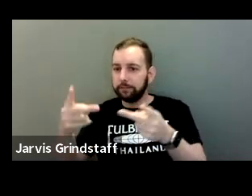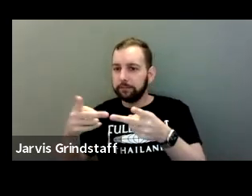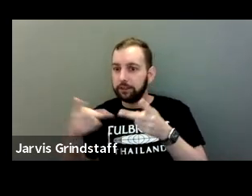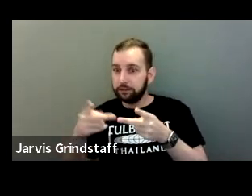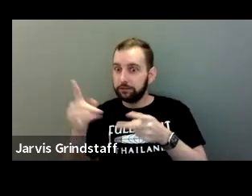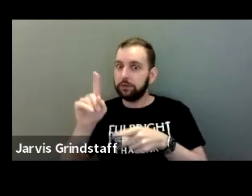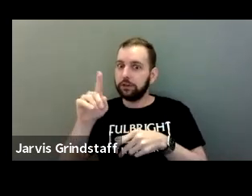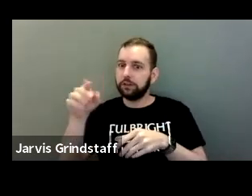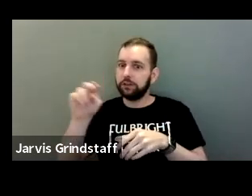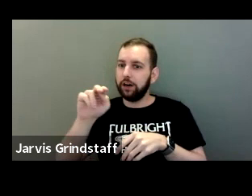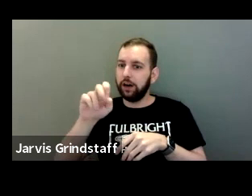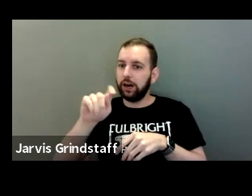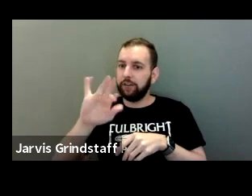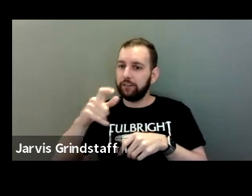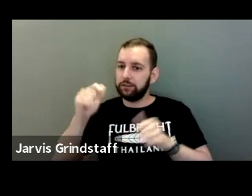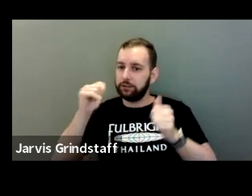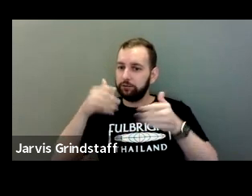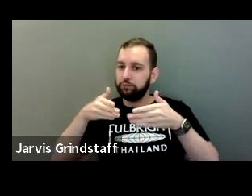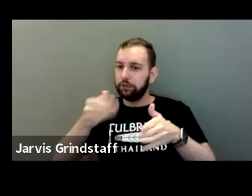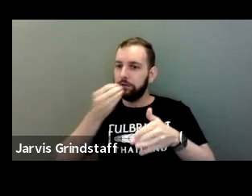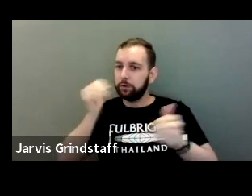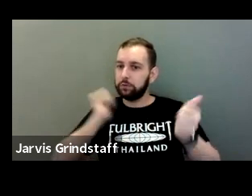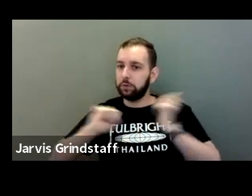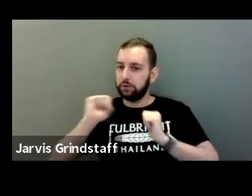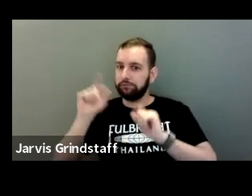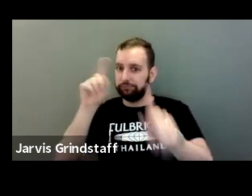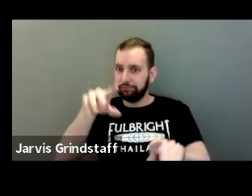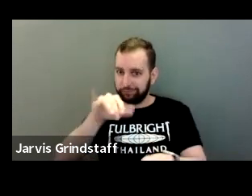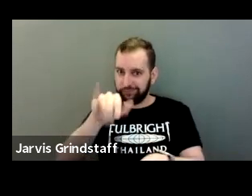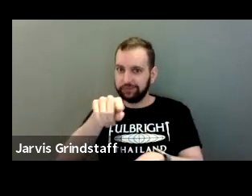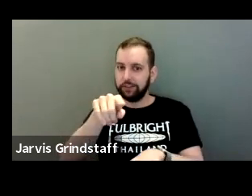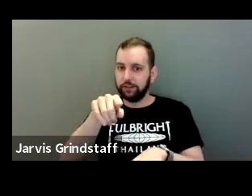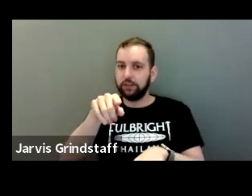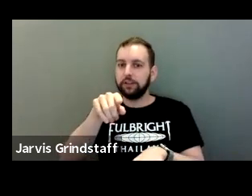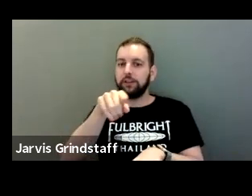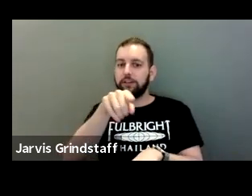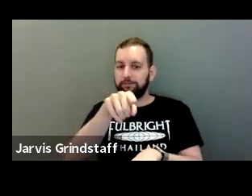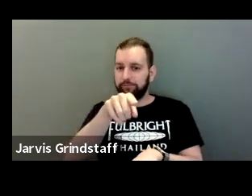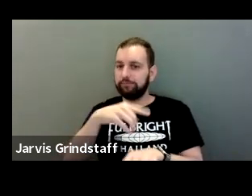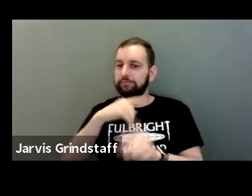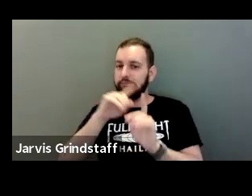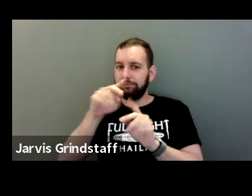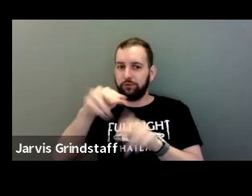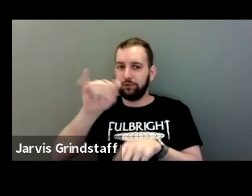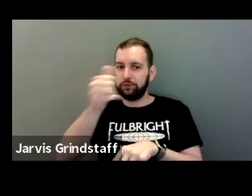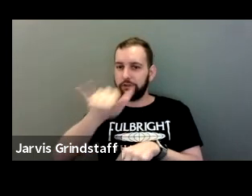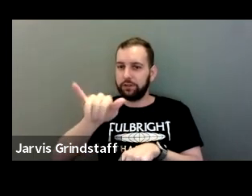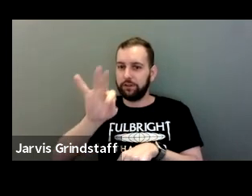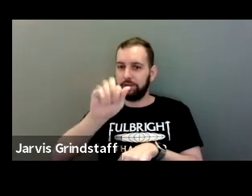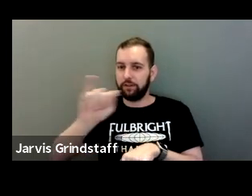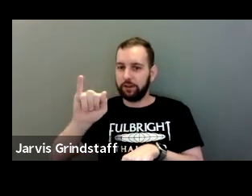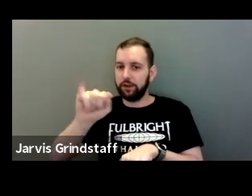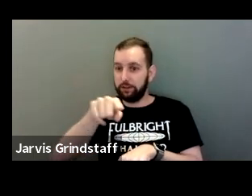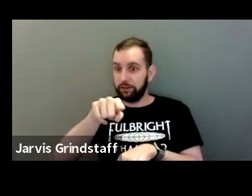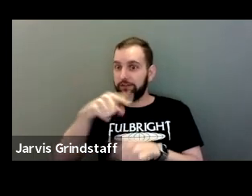So I love going to famous places, where they have street food shows like